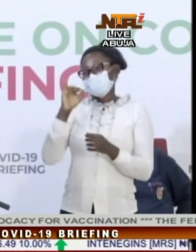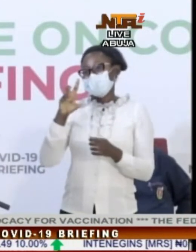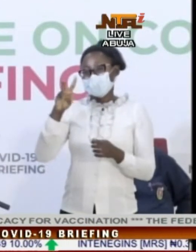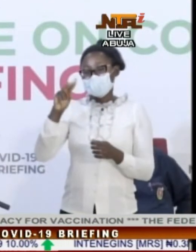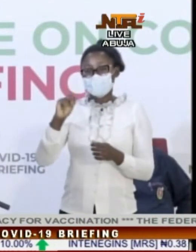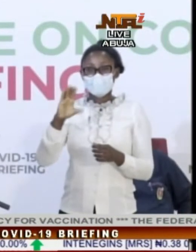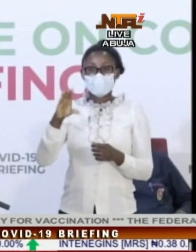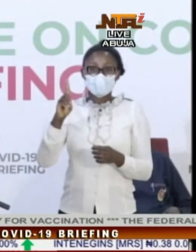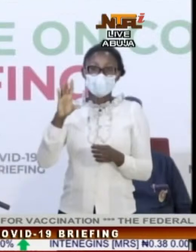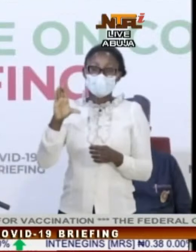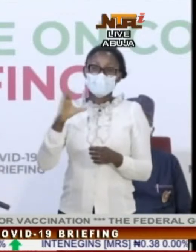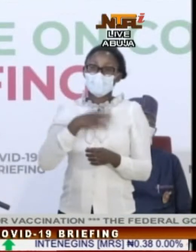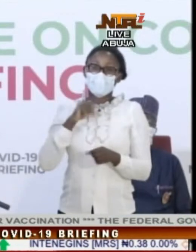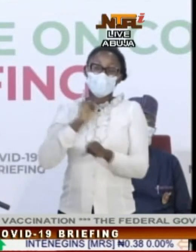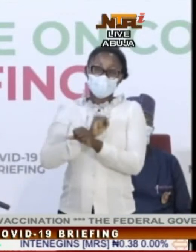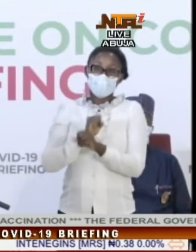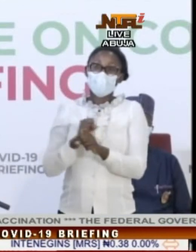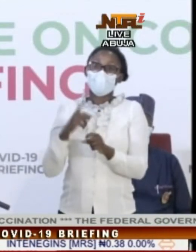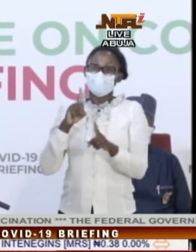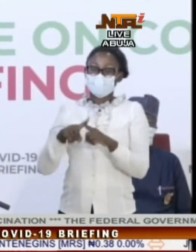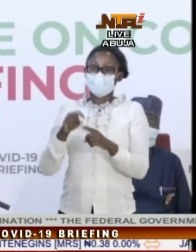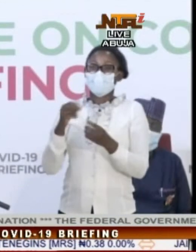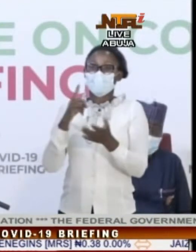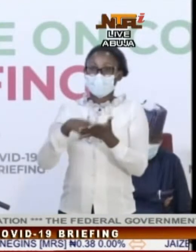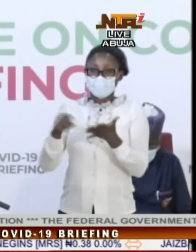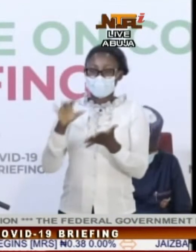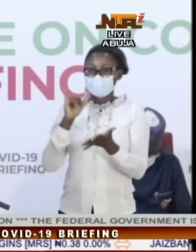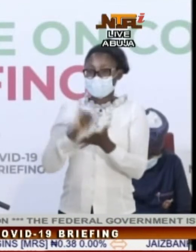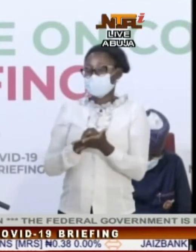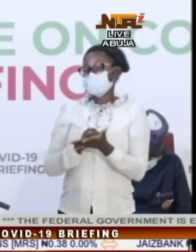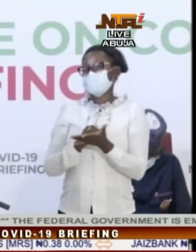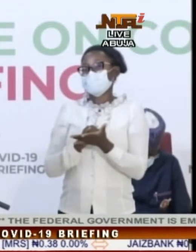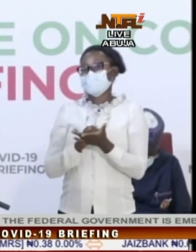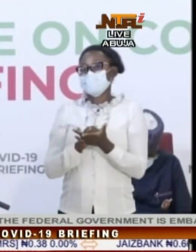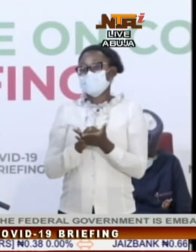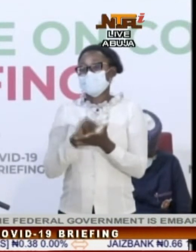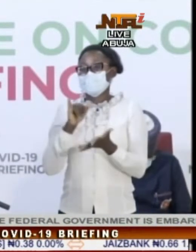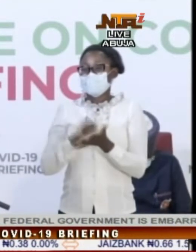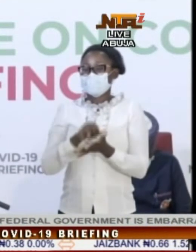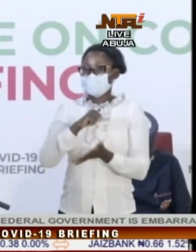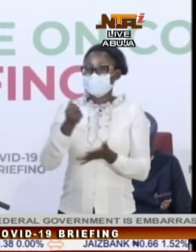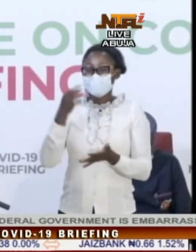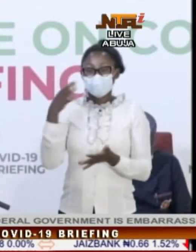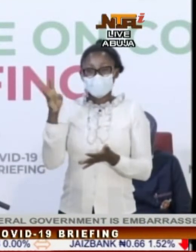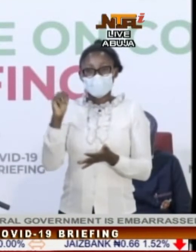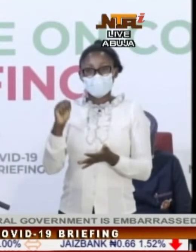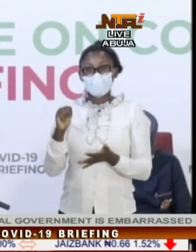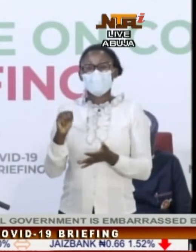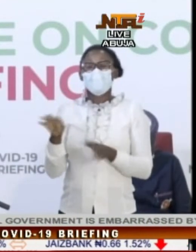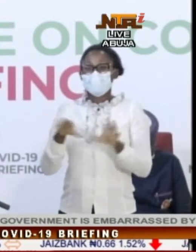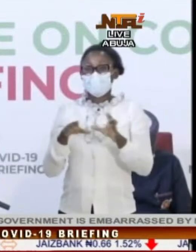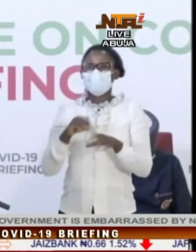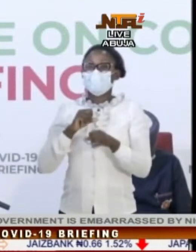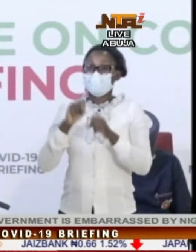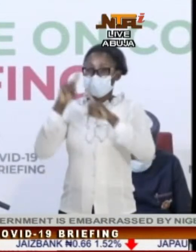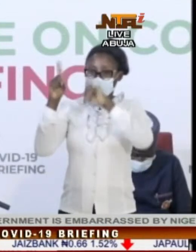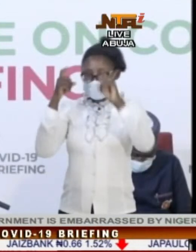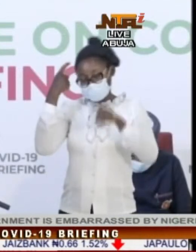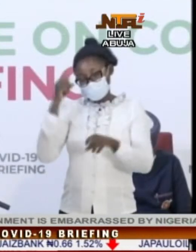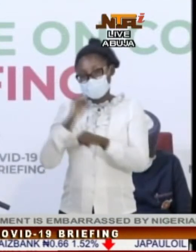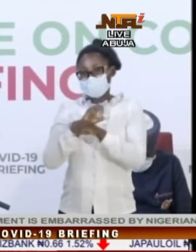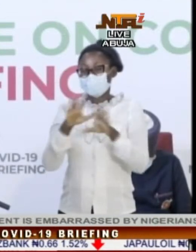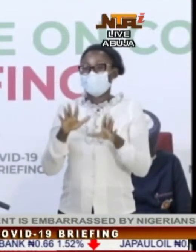we will work with you towards making sure that that anybody who requires a test for COVID is